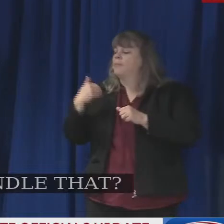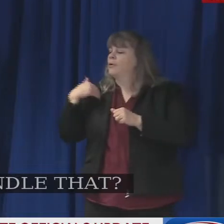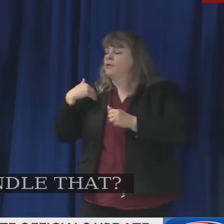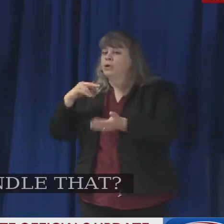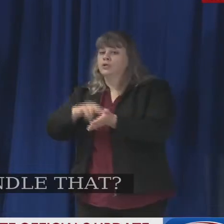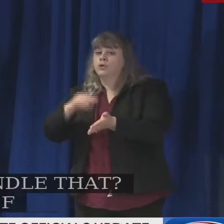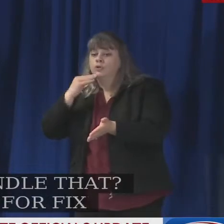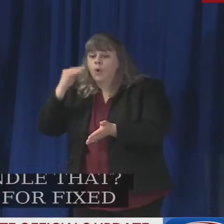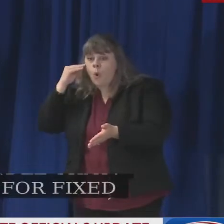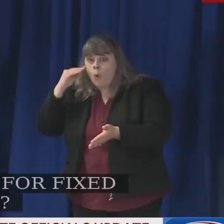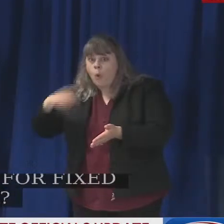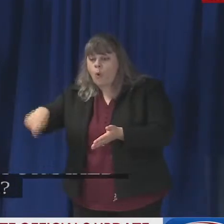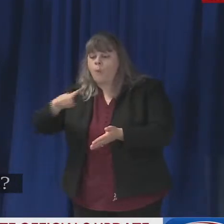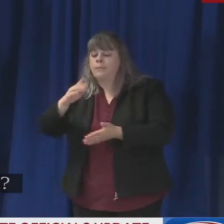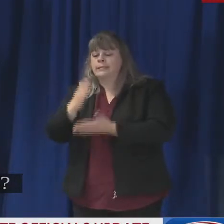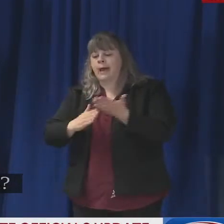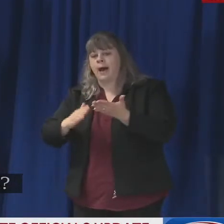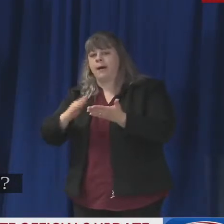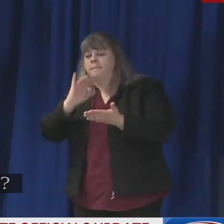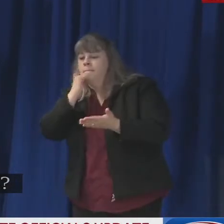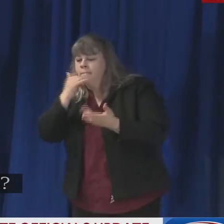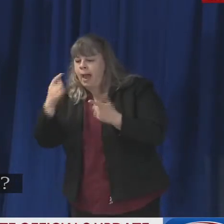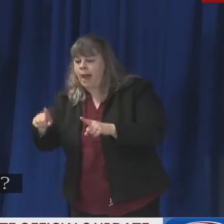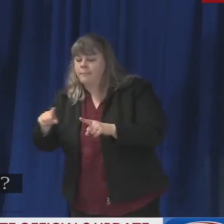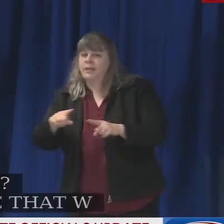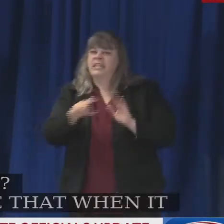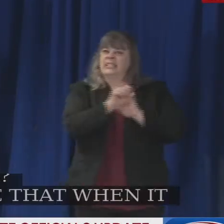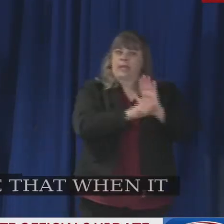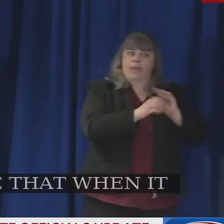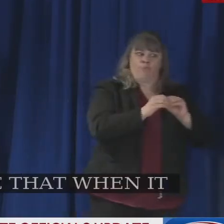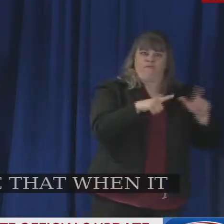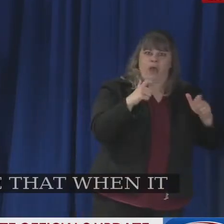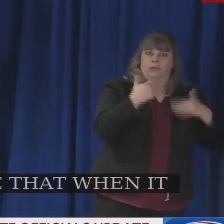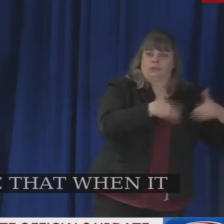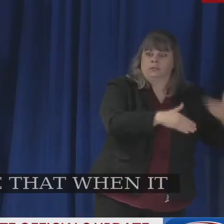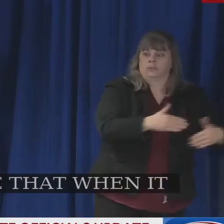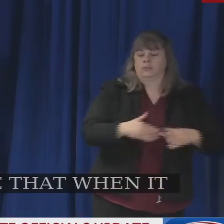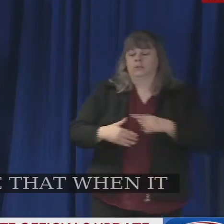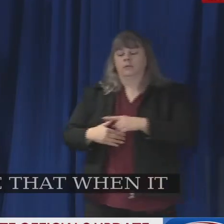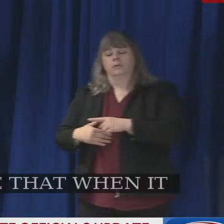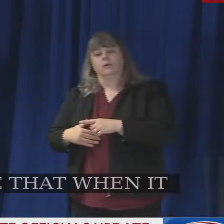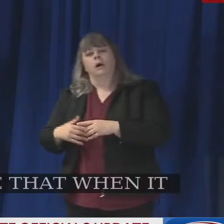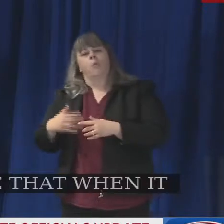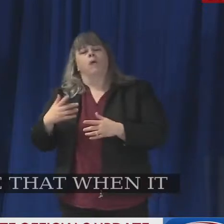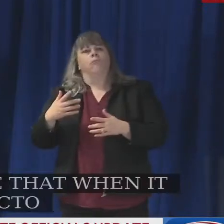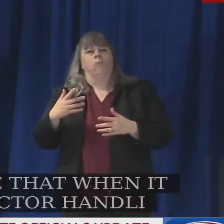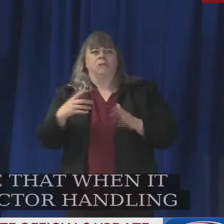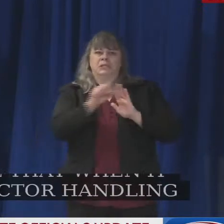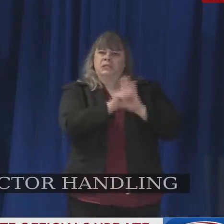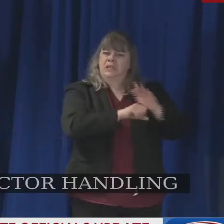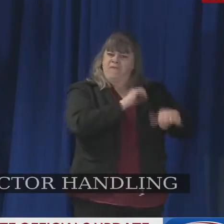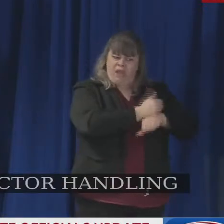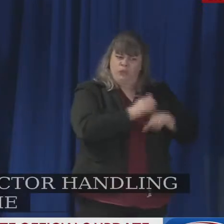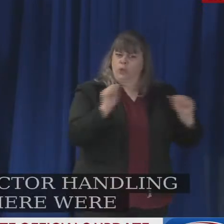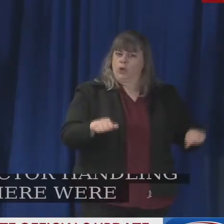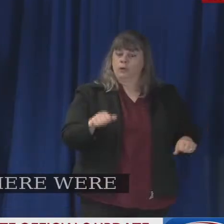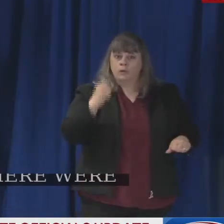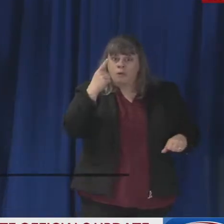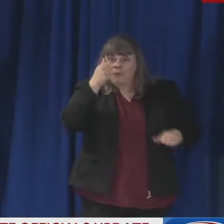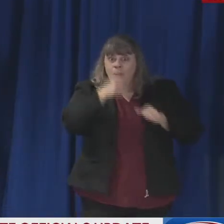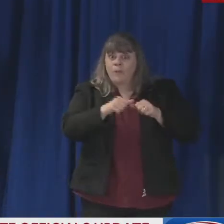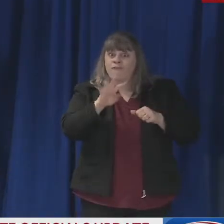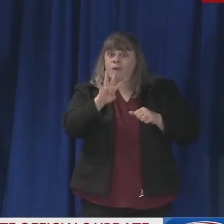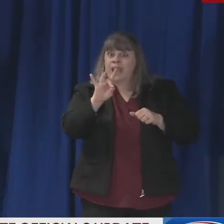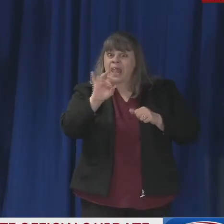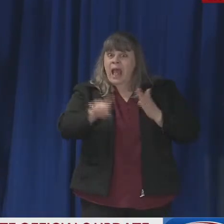care, there were some slip-ups and they weren't as fast as you guys were on the state side. So could the fixed sites come back? Well, of course they could. We can get one up and running in 48 hours. Do I